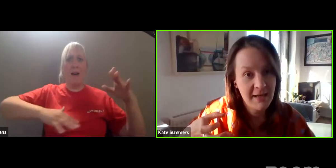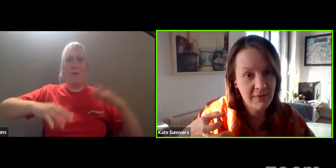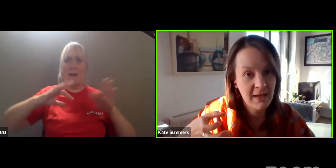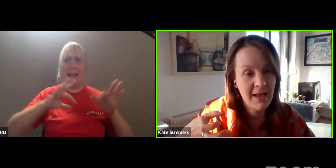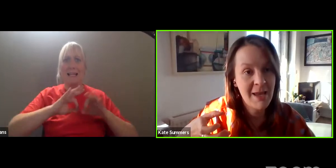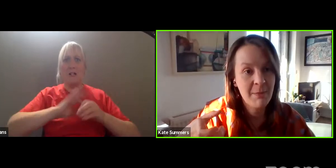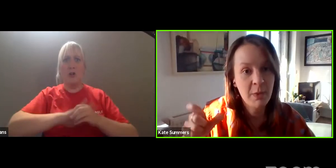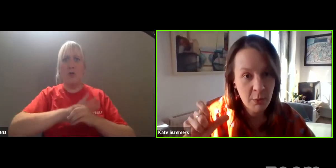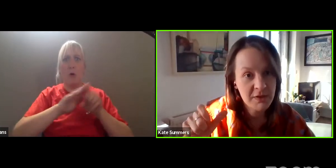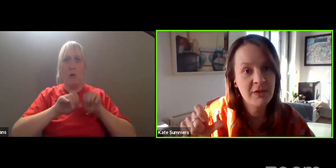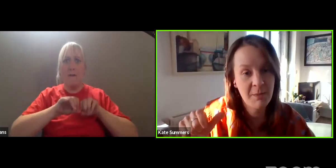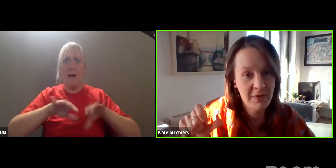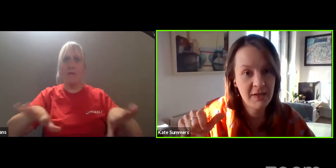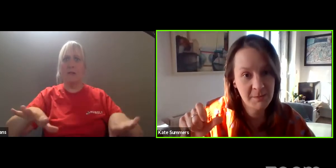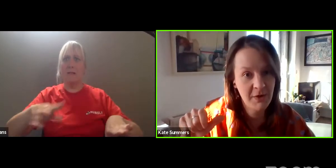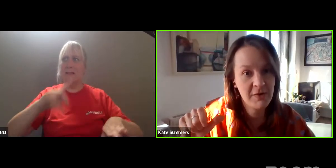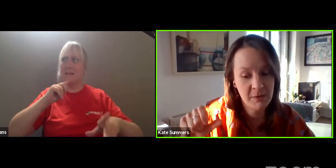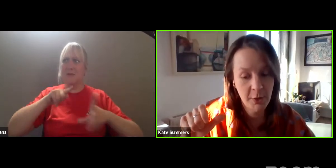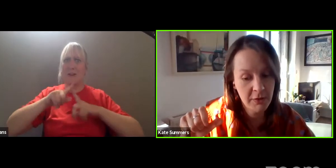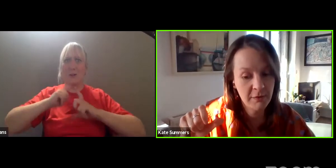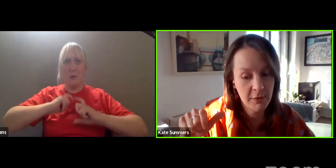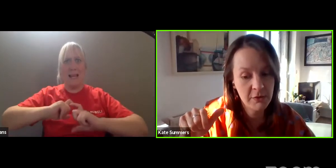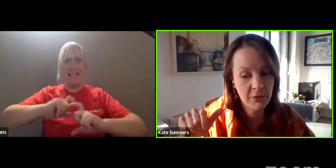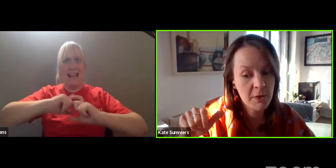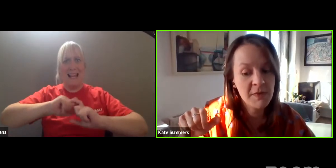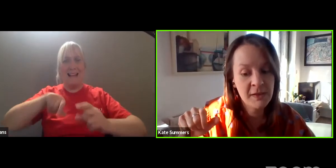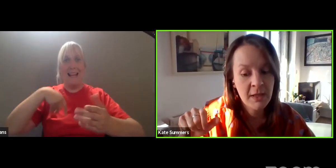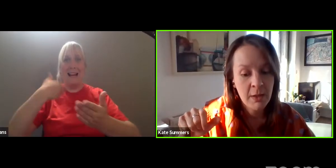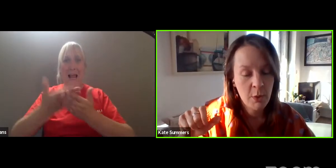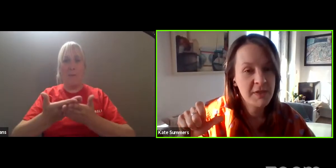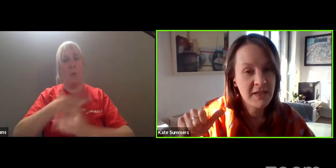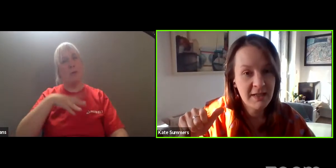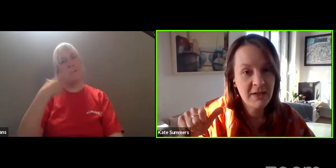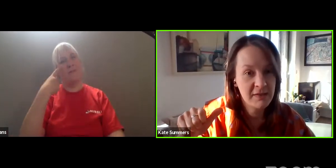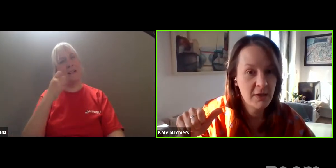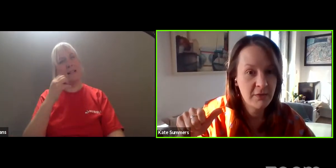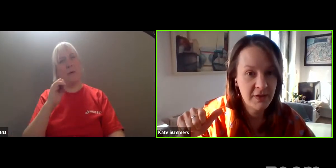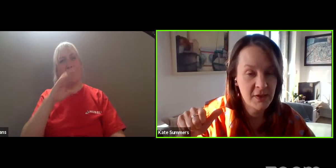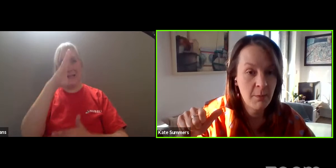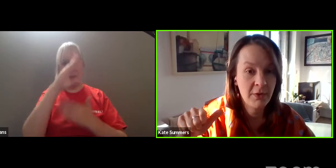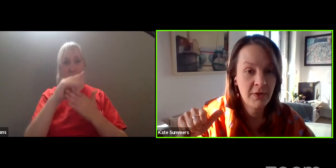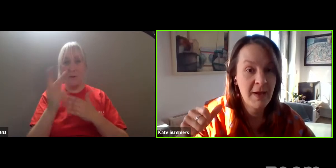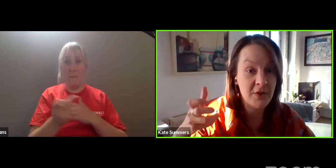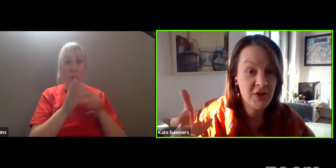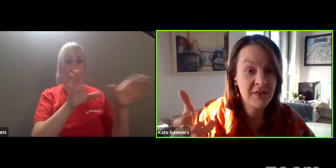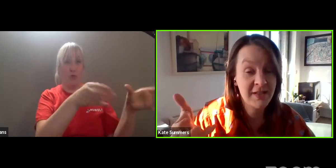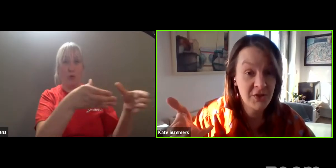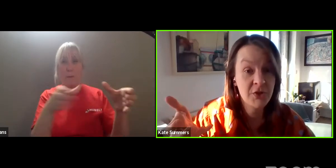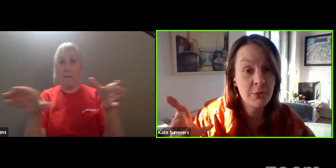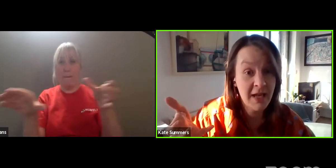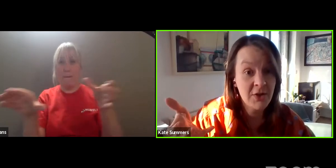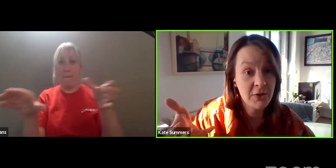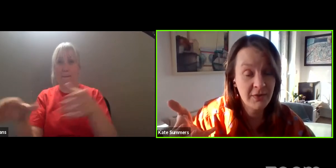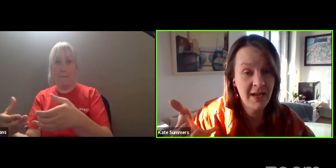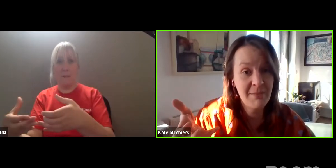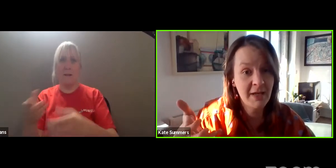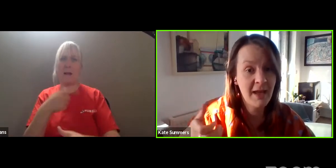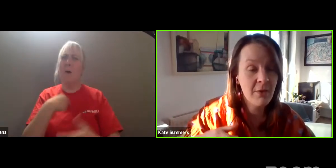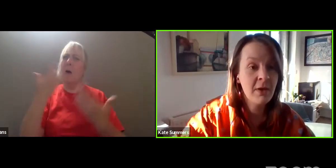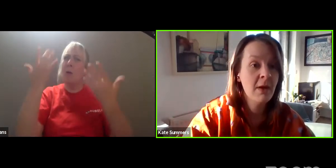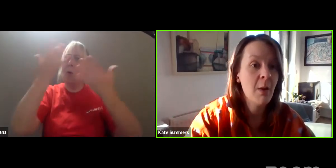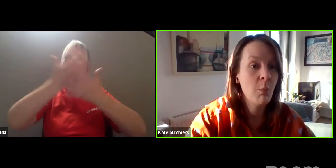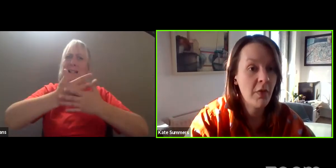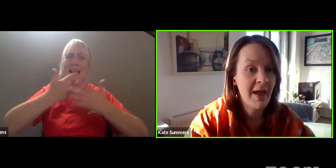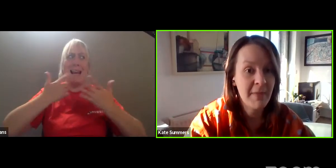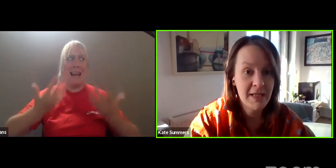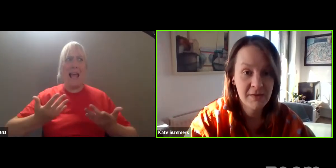and maintaining their claim. And we want to know about the experience of both of those groups. We're particularly concerned, for example, about the digital nature of claiming